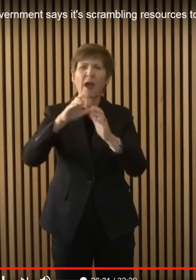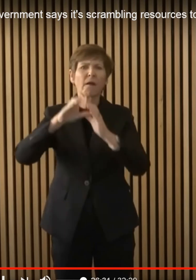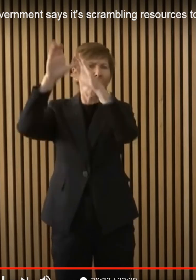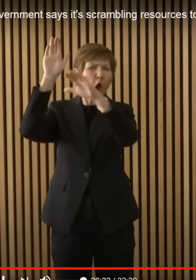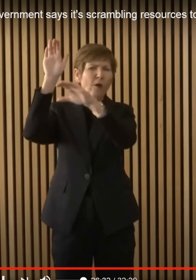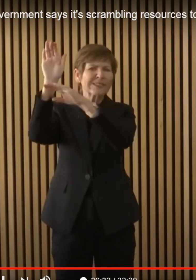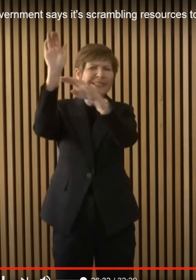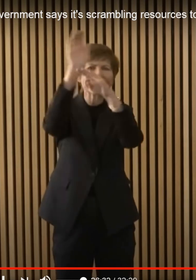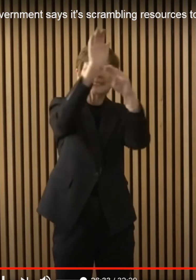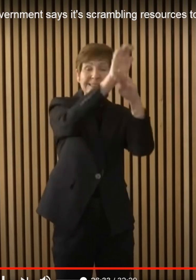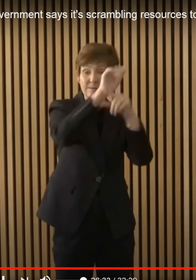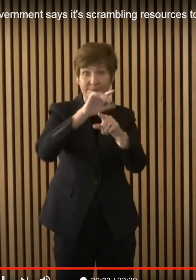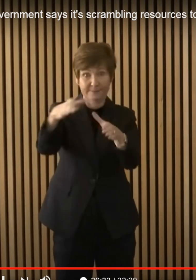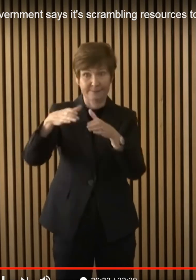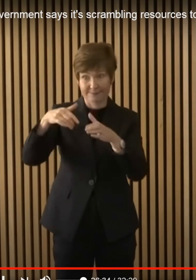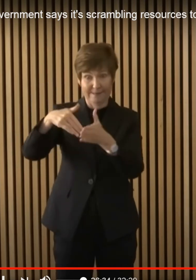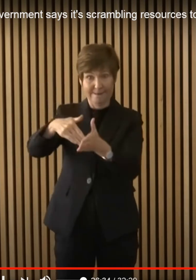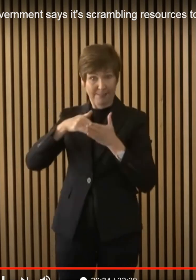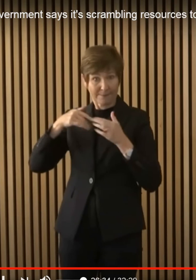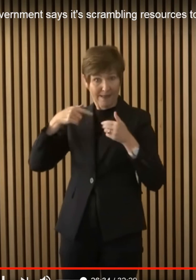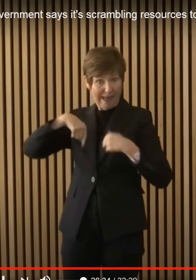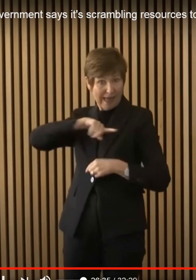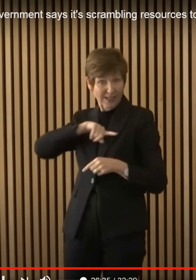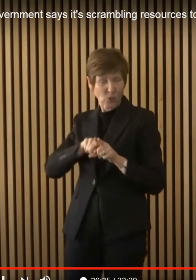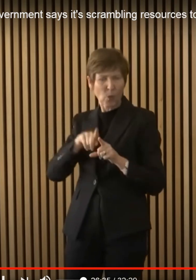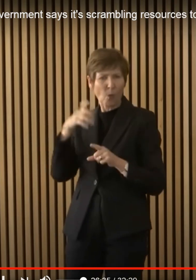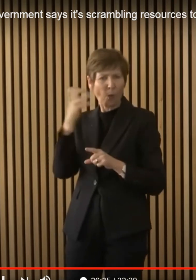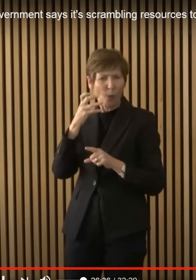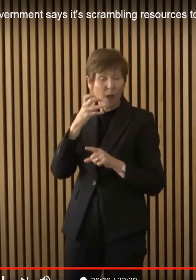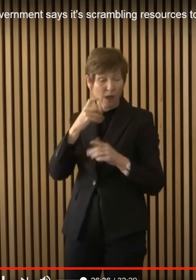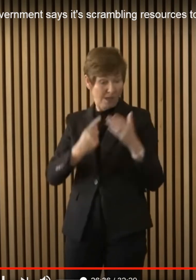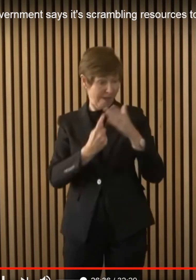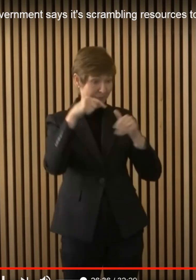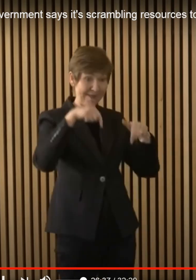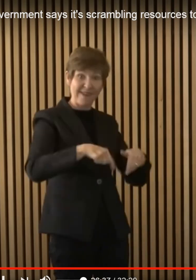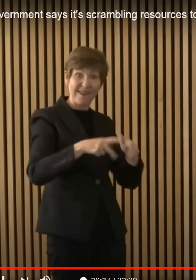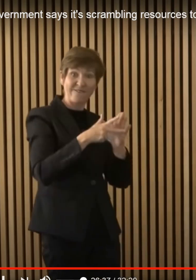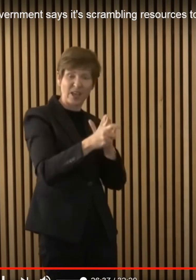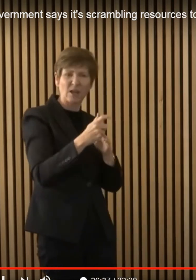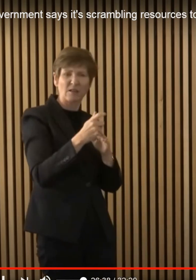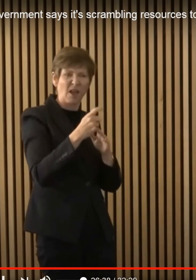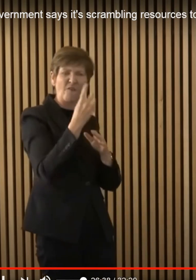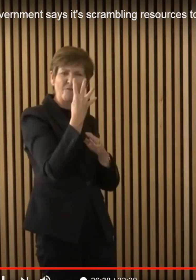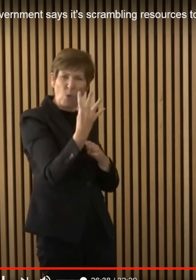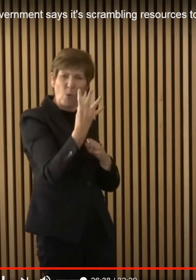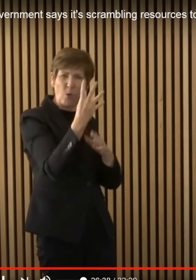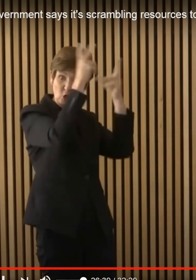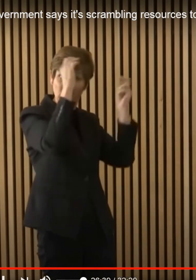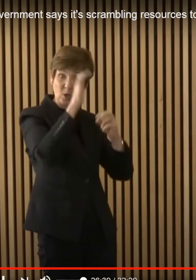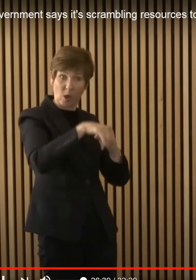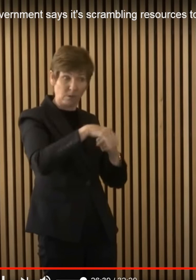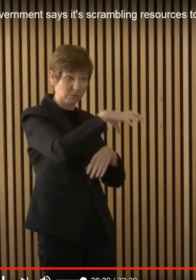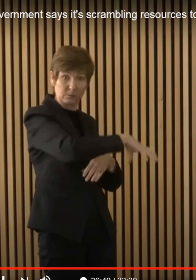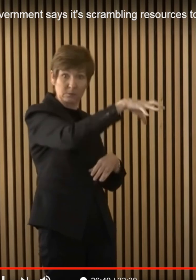saw was a rapid outbreak in 4 key facilities and a response within an